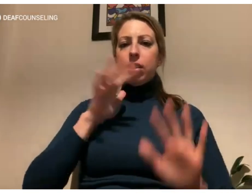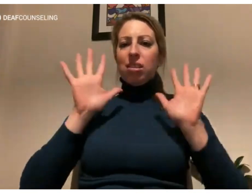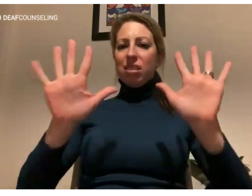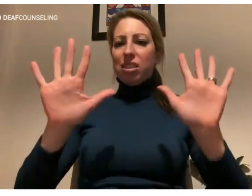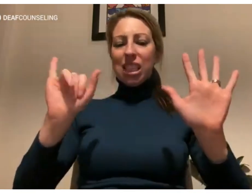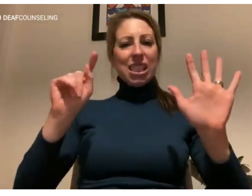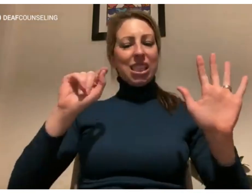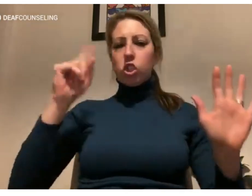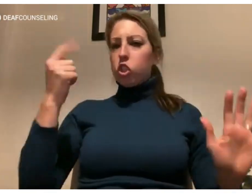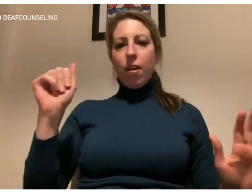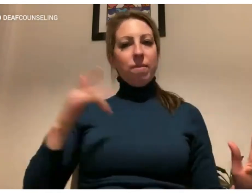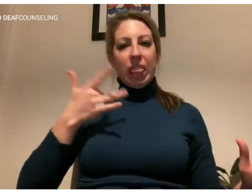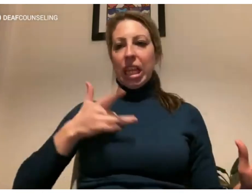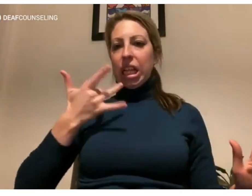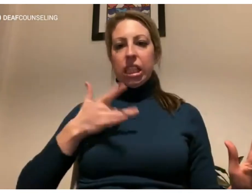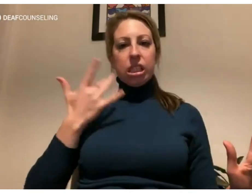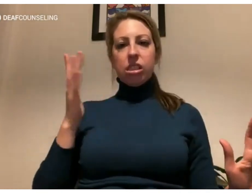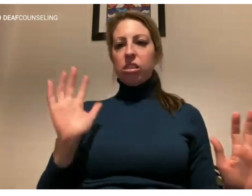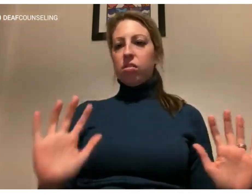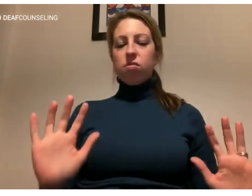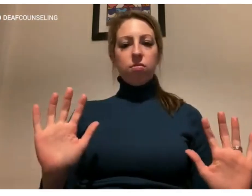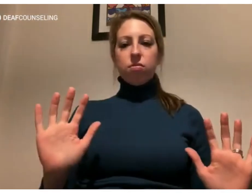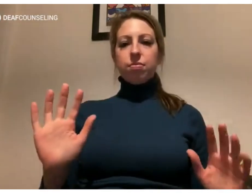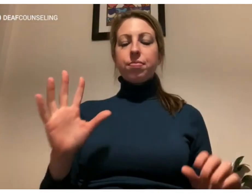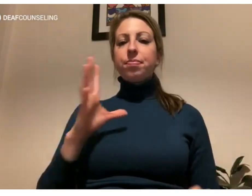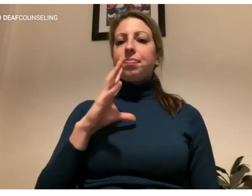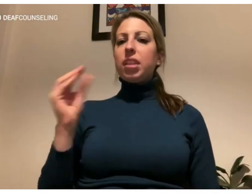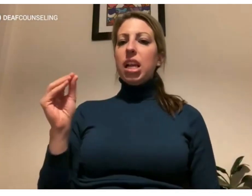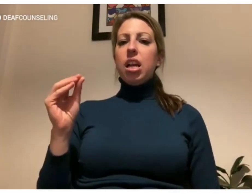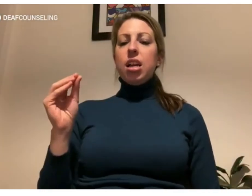I tell myself that you are not your feelings.